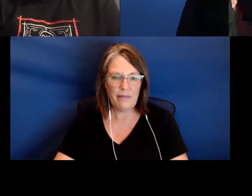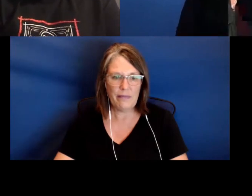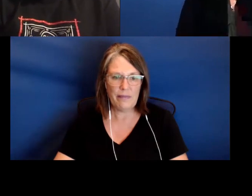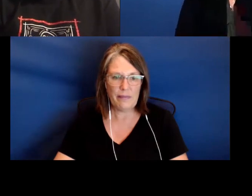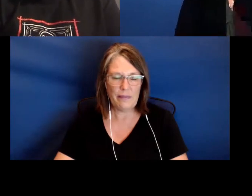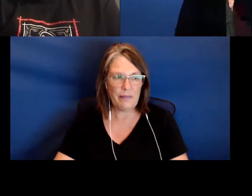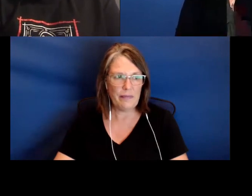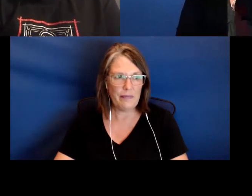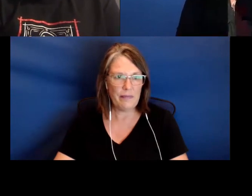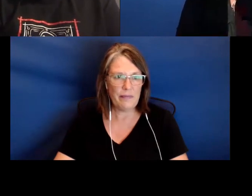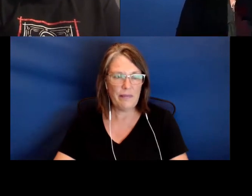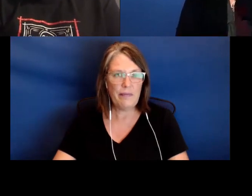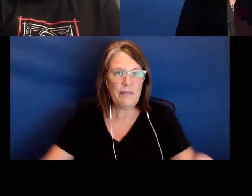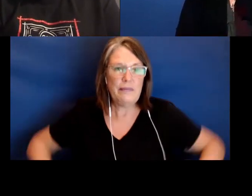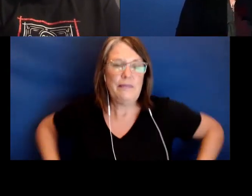Y-U-K-U-N,